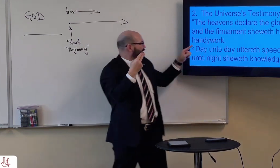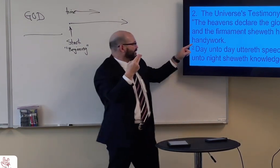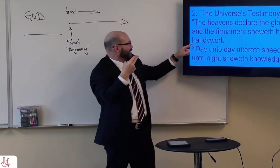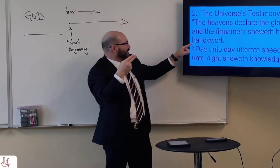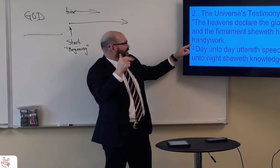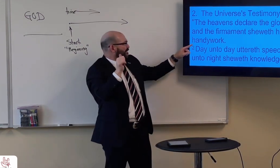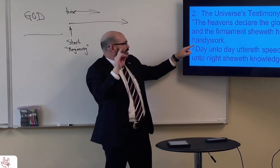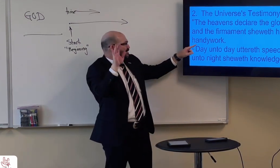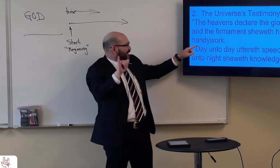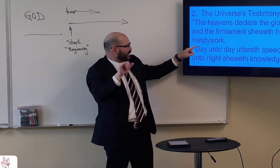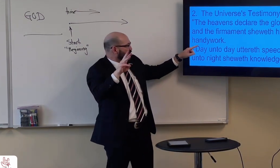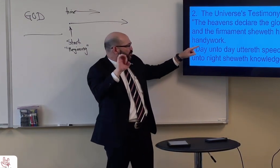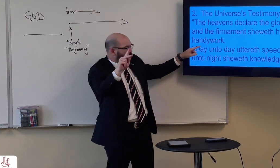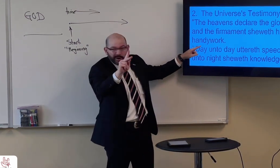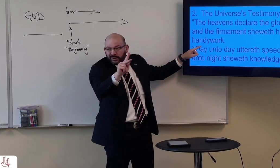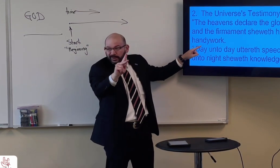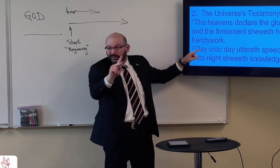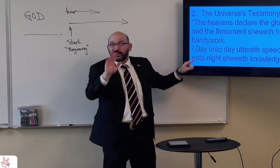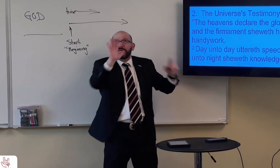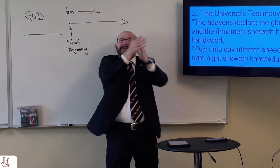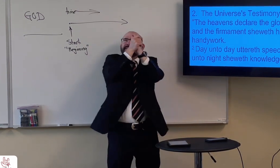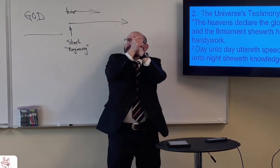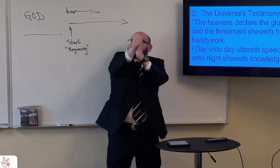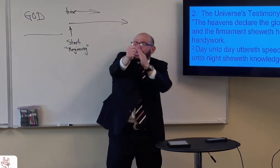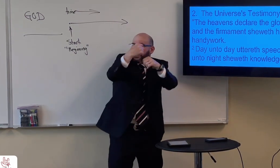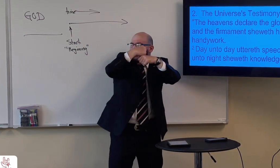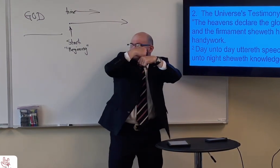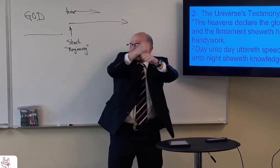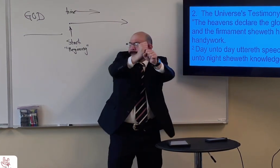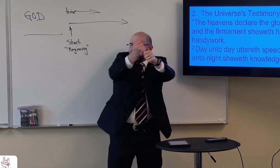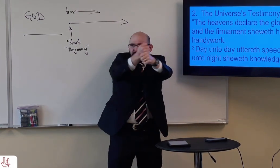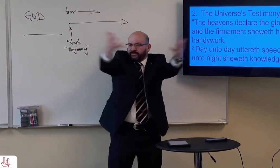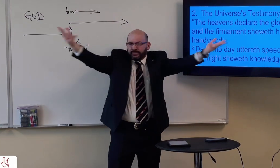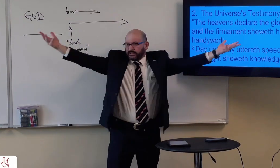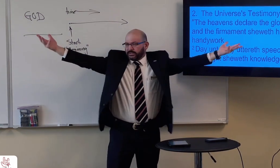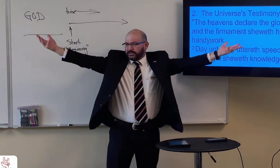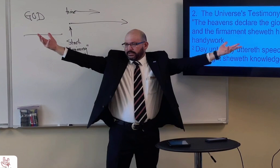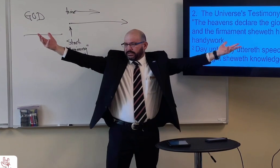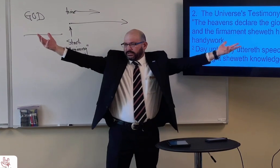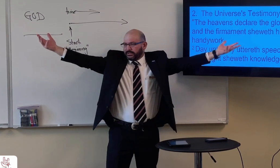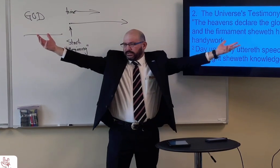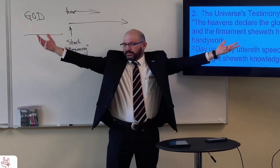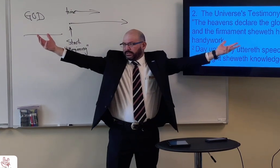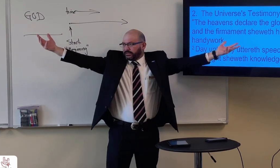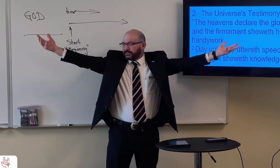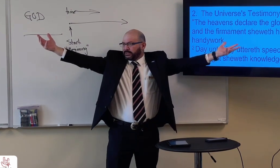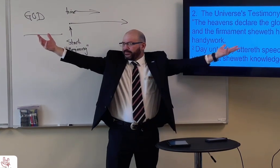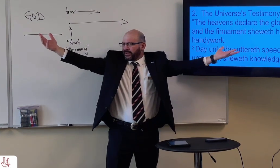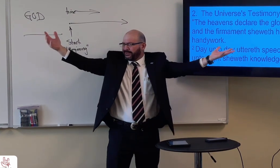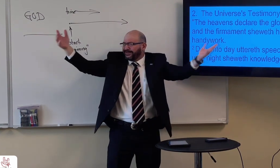showeth his handiwork, God's handiwork, how he's a skilled builder, skilled maker.